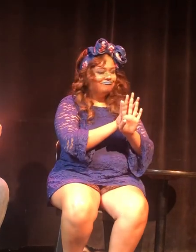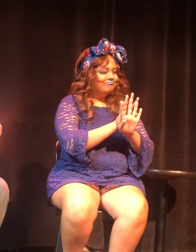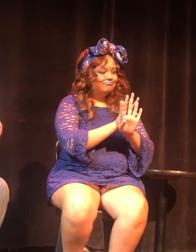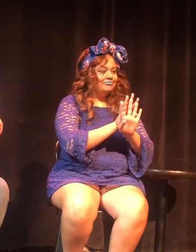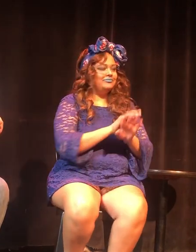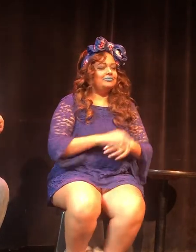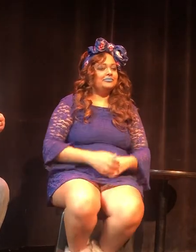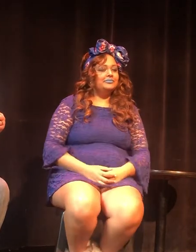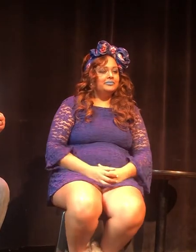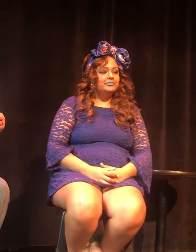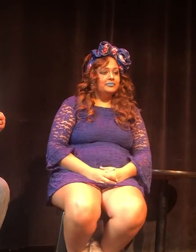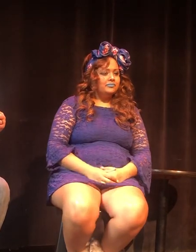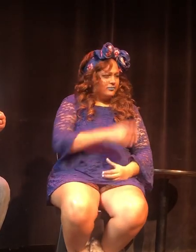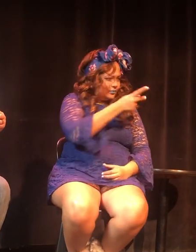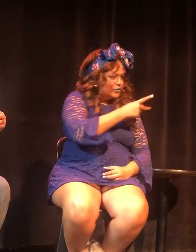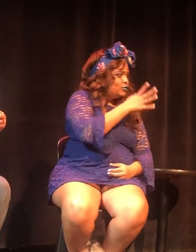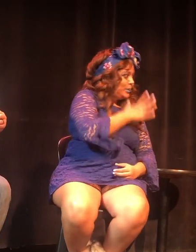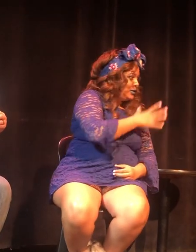chicks together.